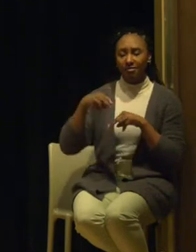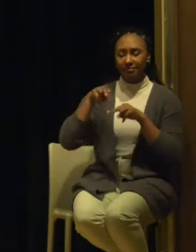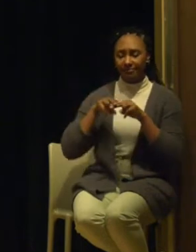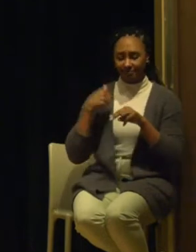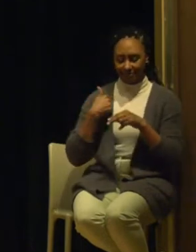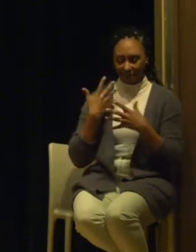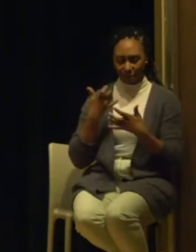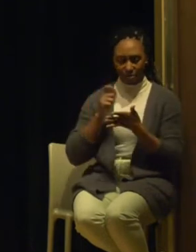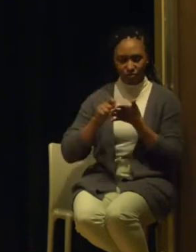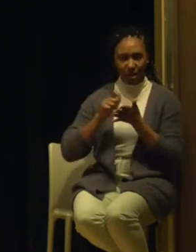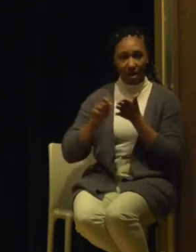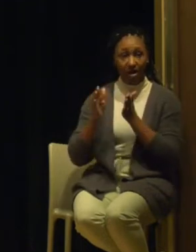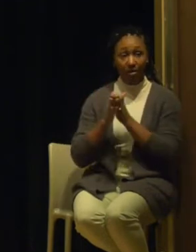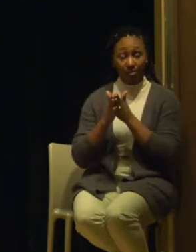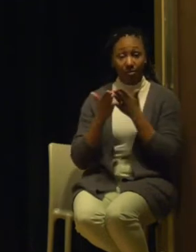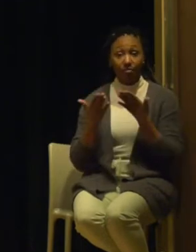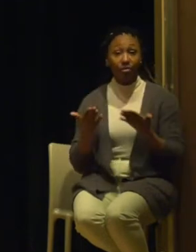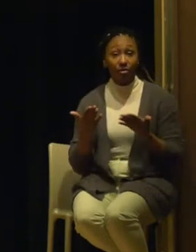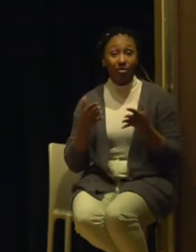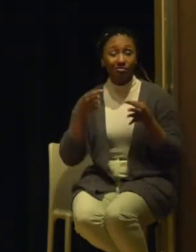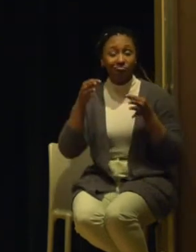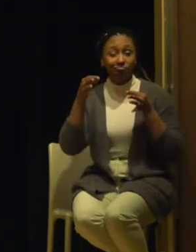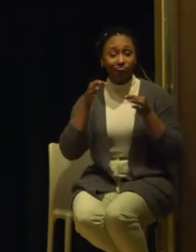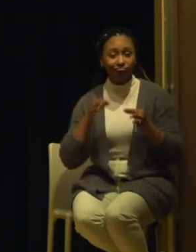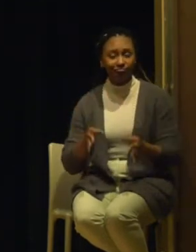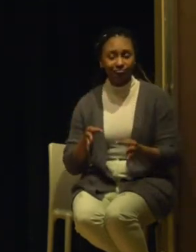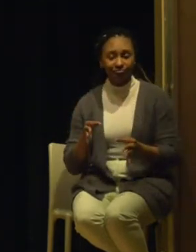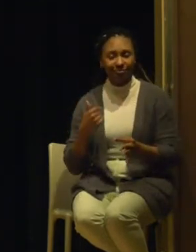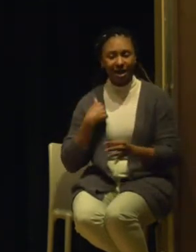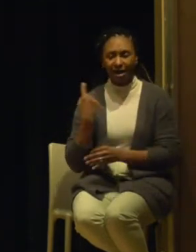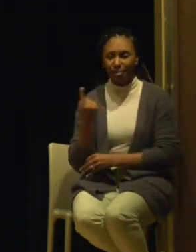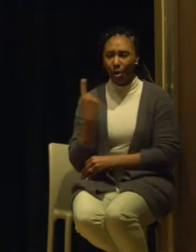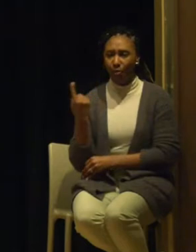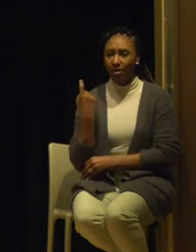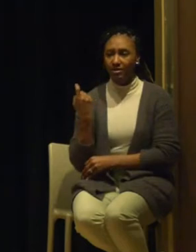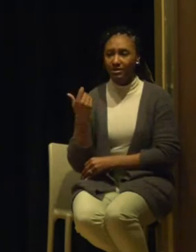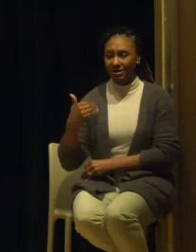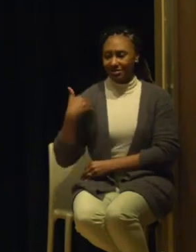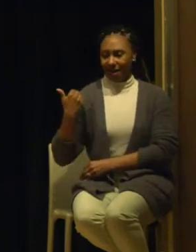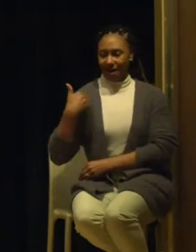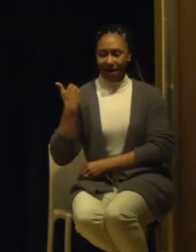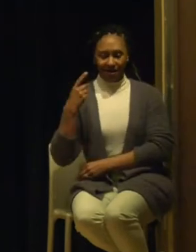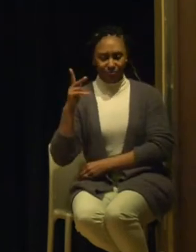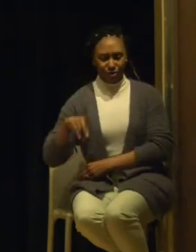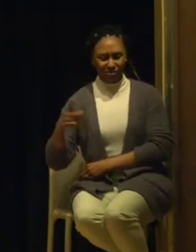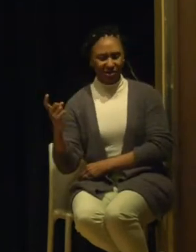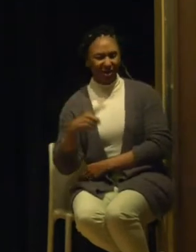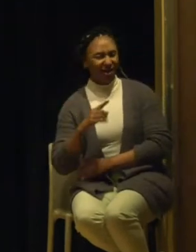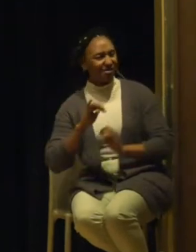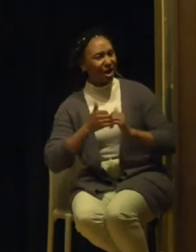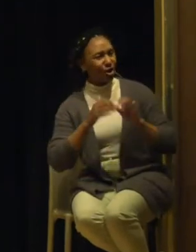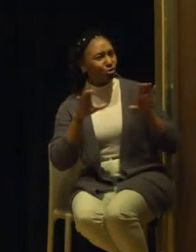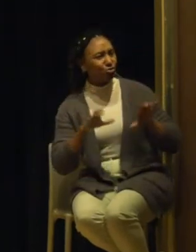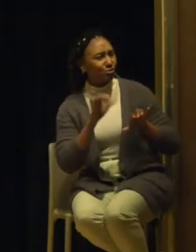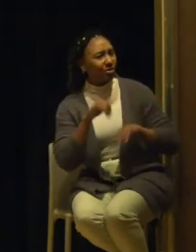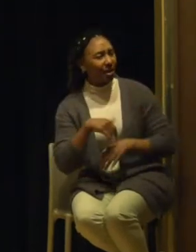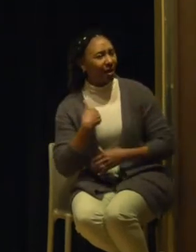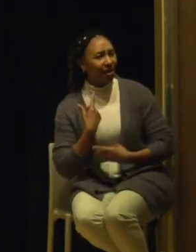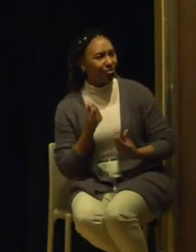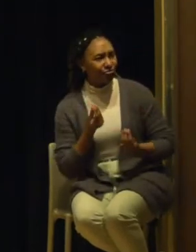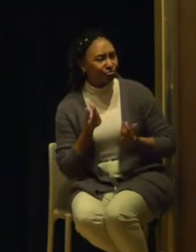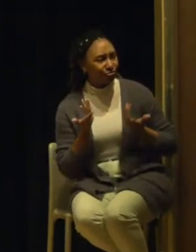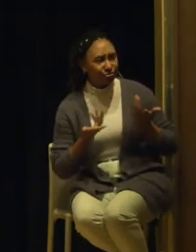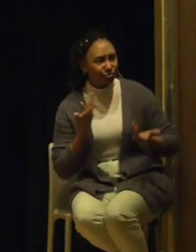book. And because I always ask by young people, well, how'd you do it? Yep. So I said, I'm going to write a book and